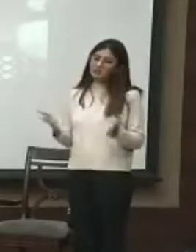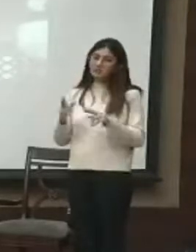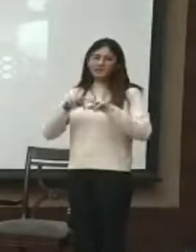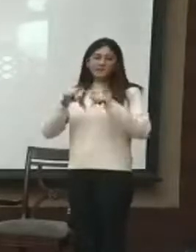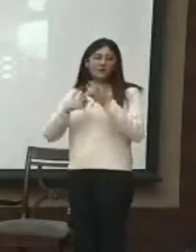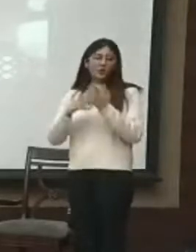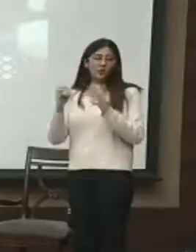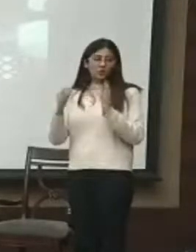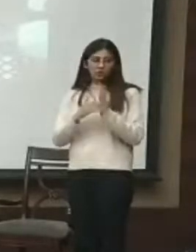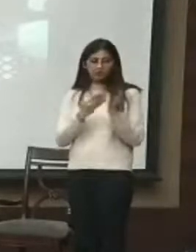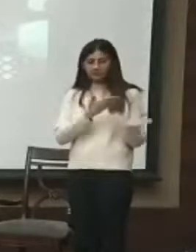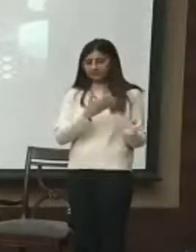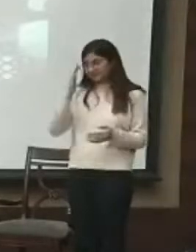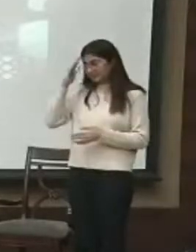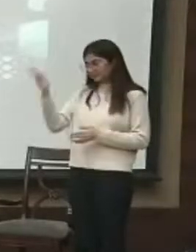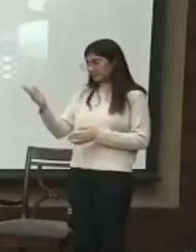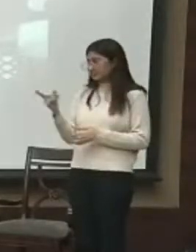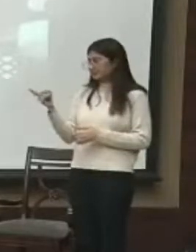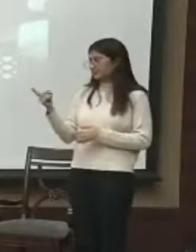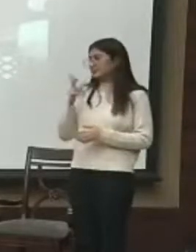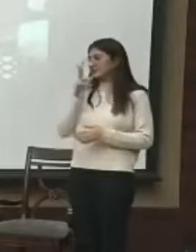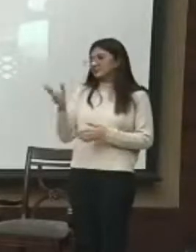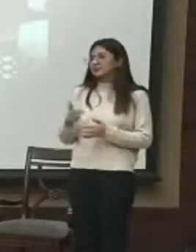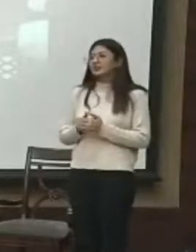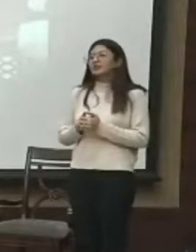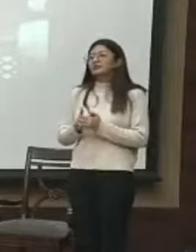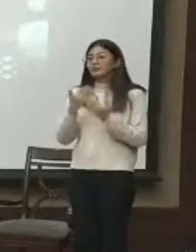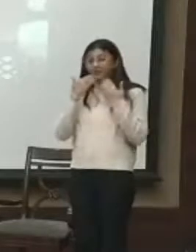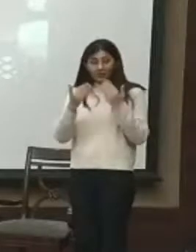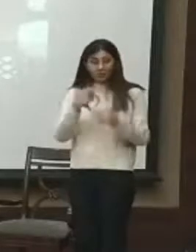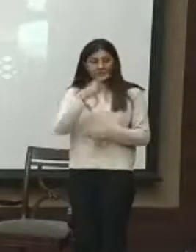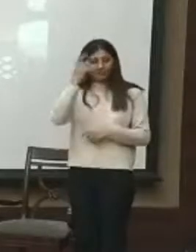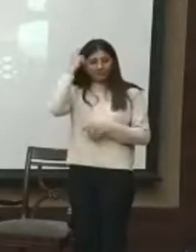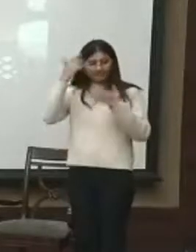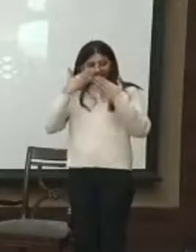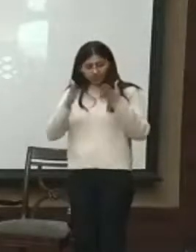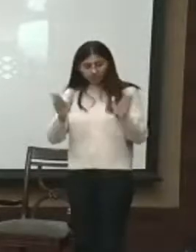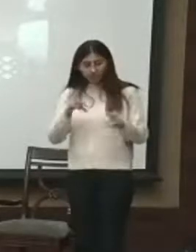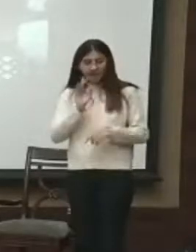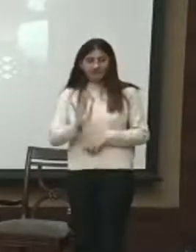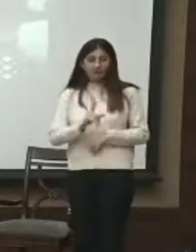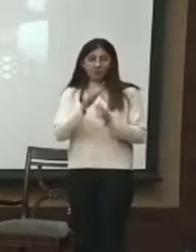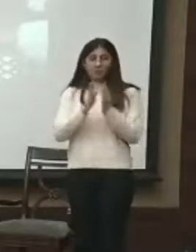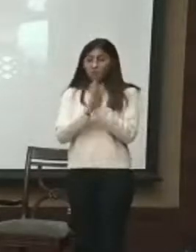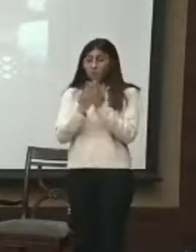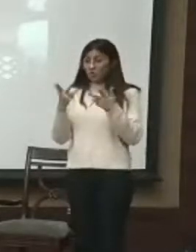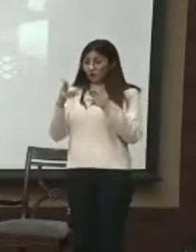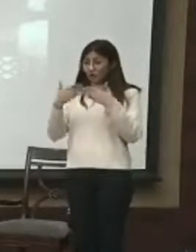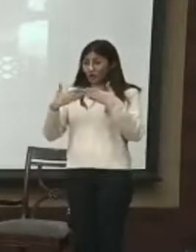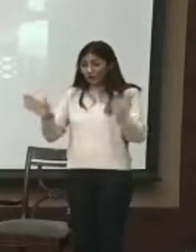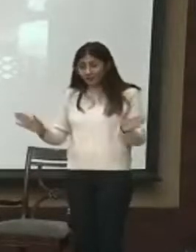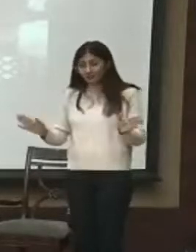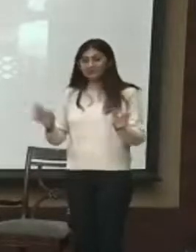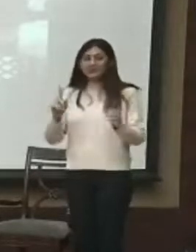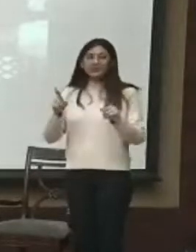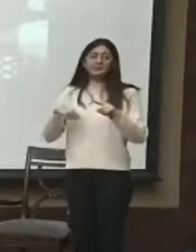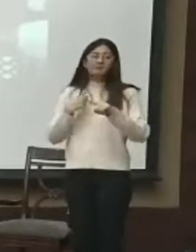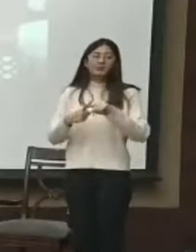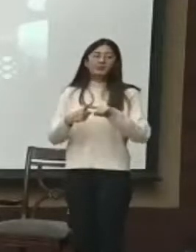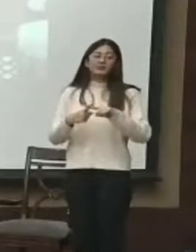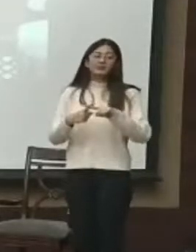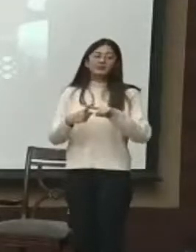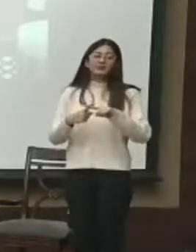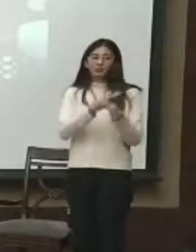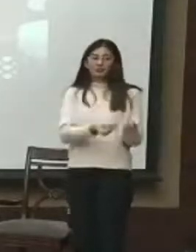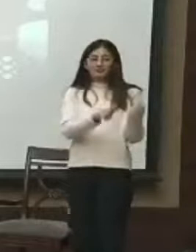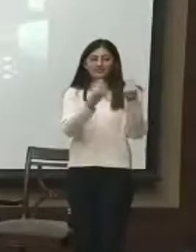Bhai, thank you for thinking of NCP-EDP for your book launch and extending the